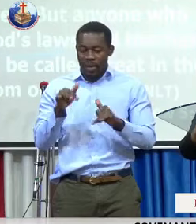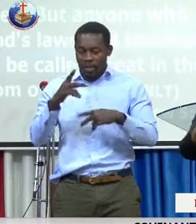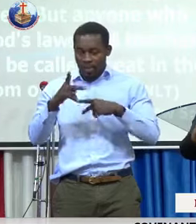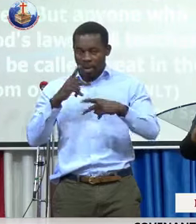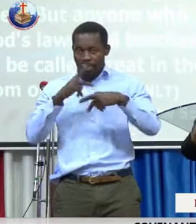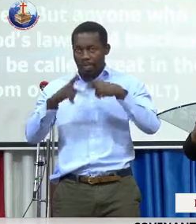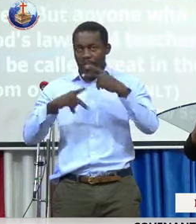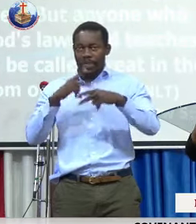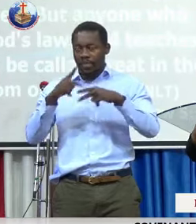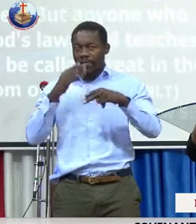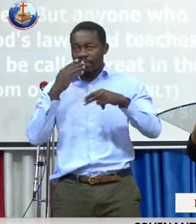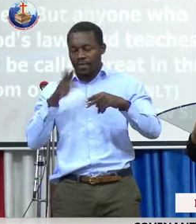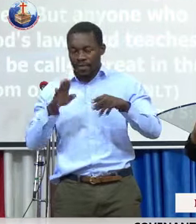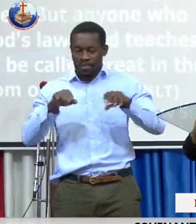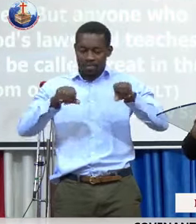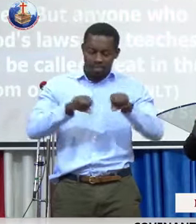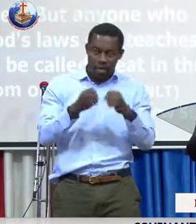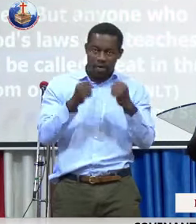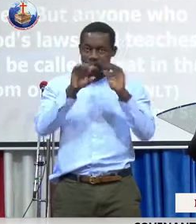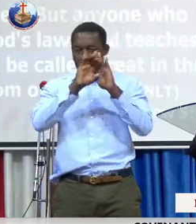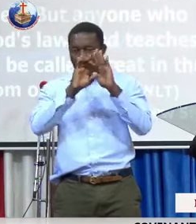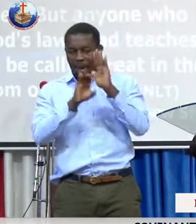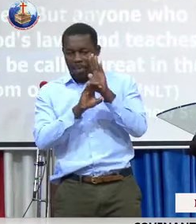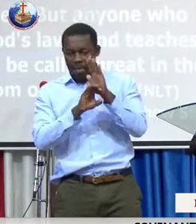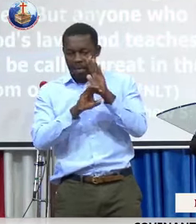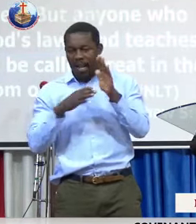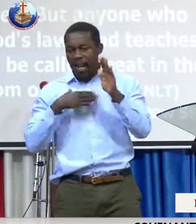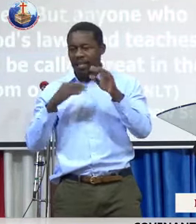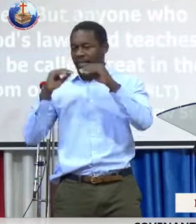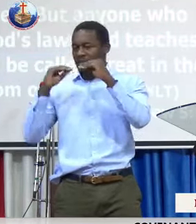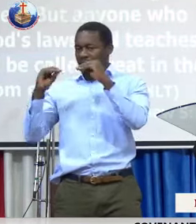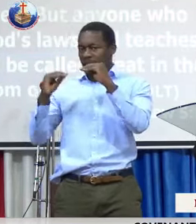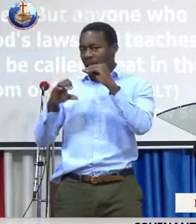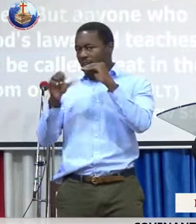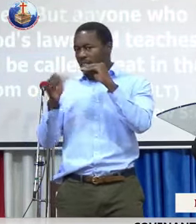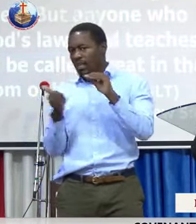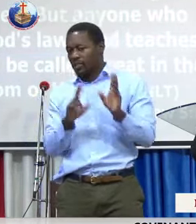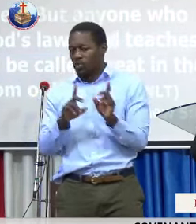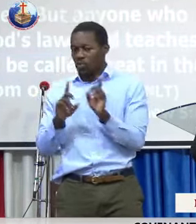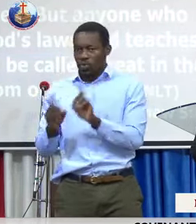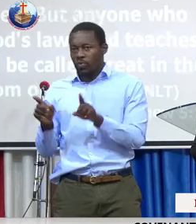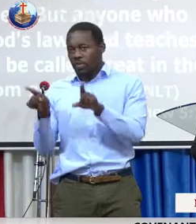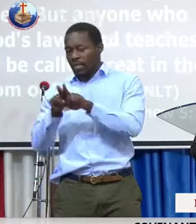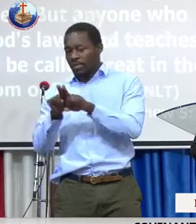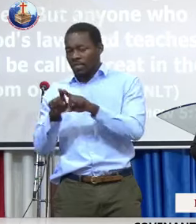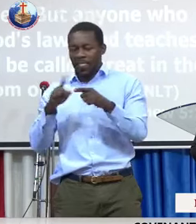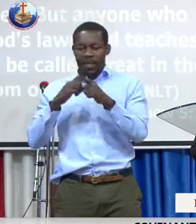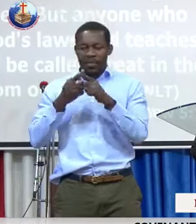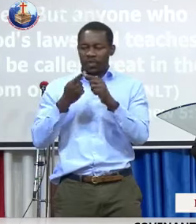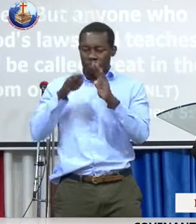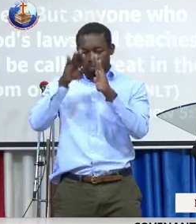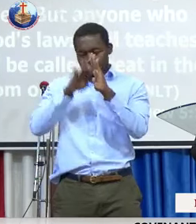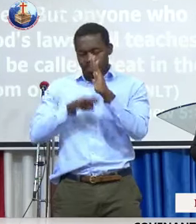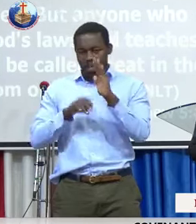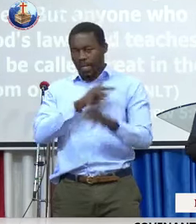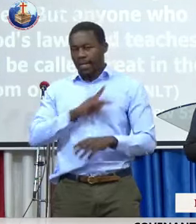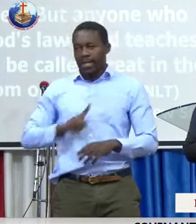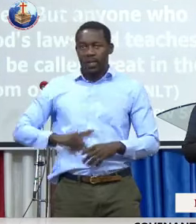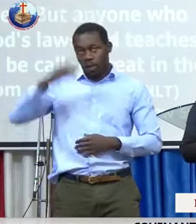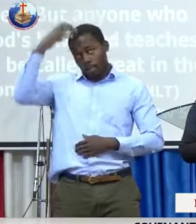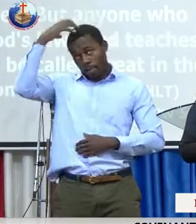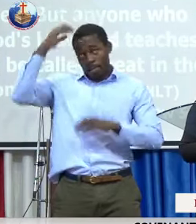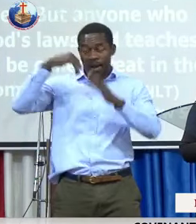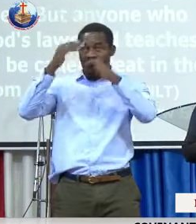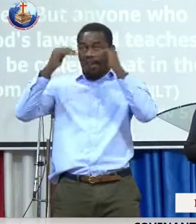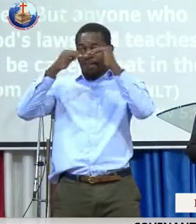you break the smallest commandment and teach others to do the same, you will be the least in the kingdom of heaven. But